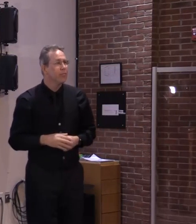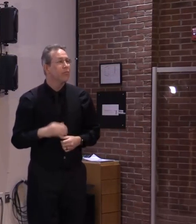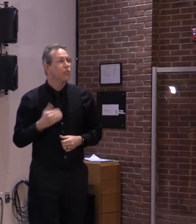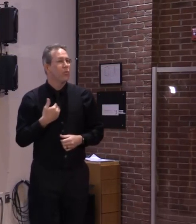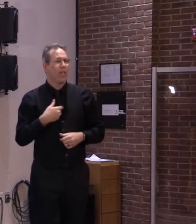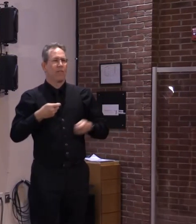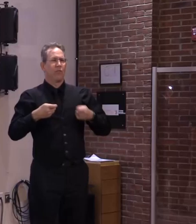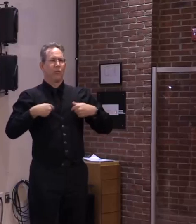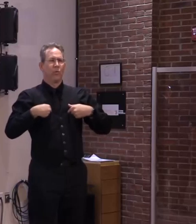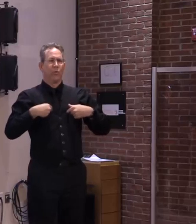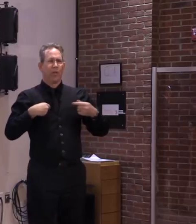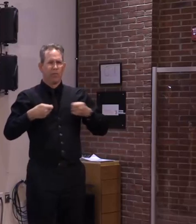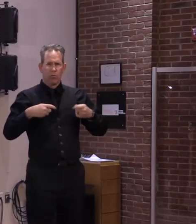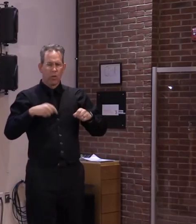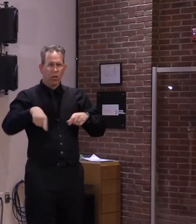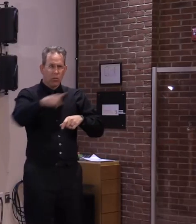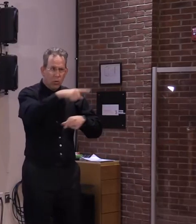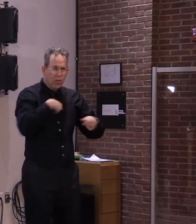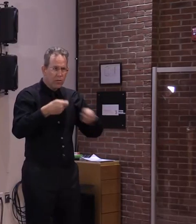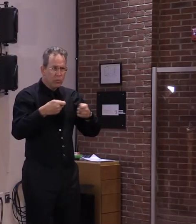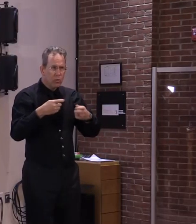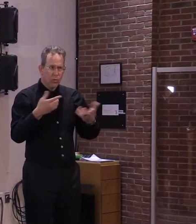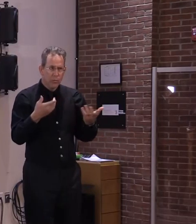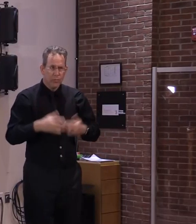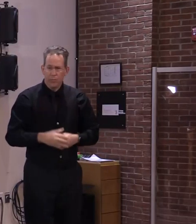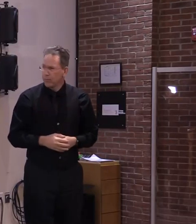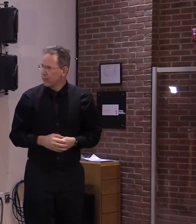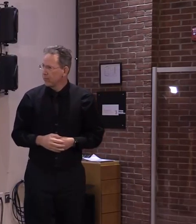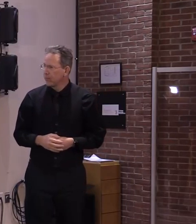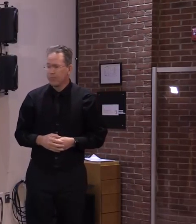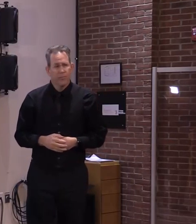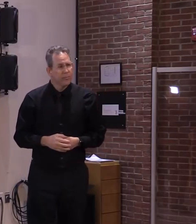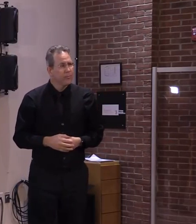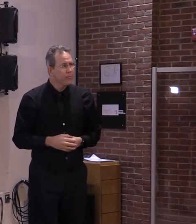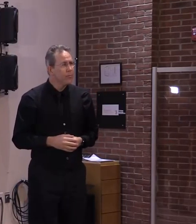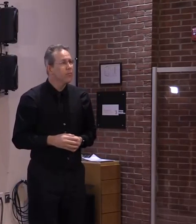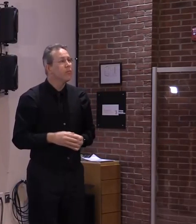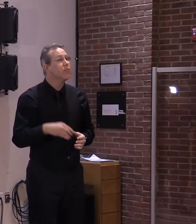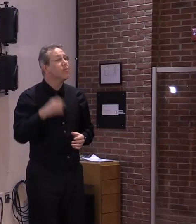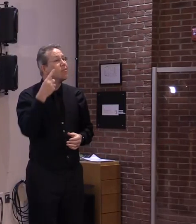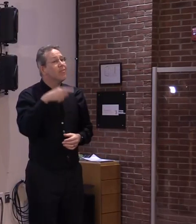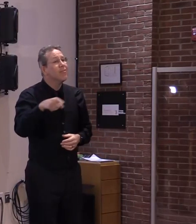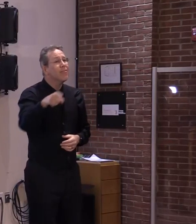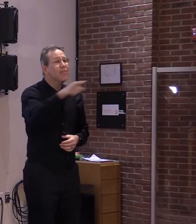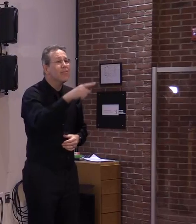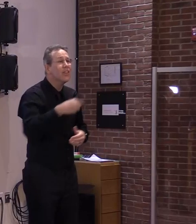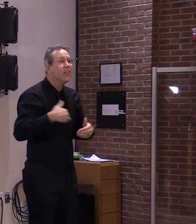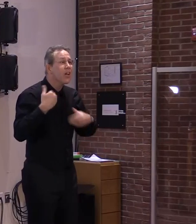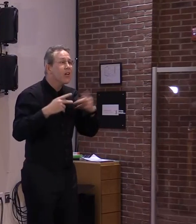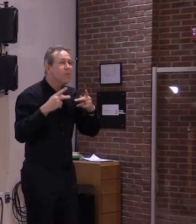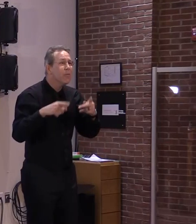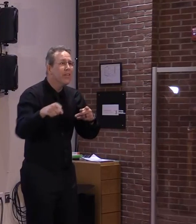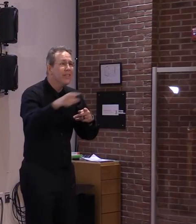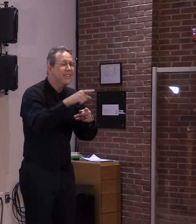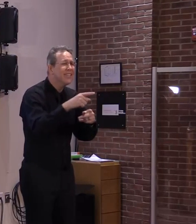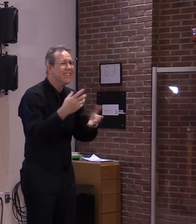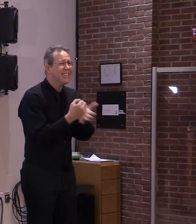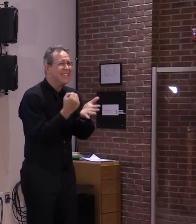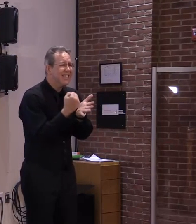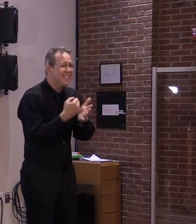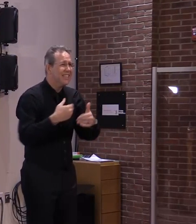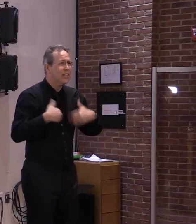public health guidance, particularly for those in the younger age groups who have been driving transmission recently, and for those